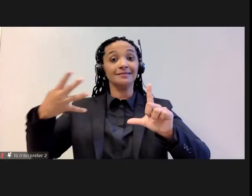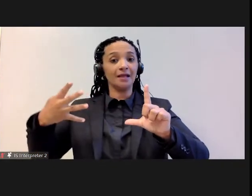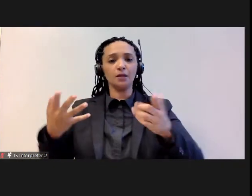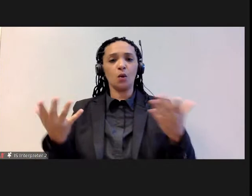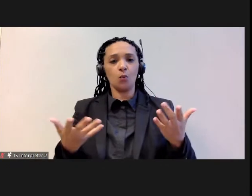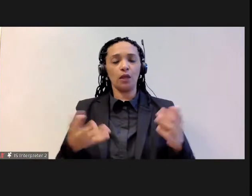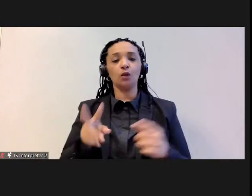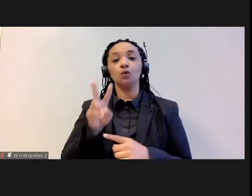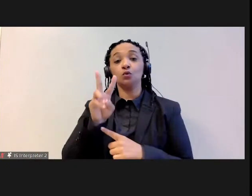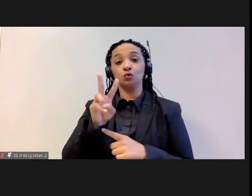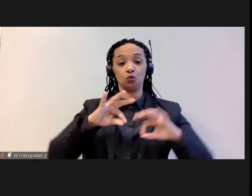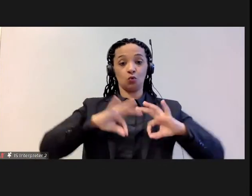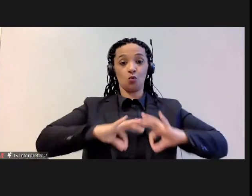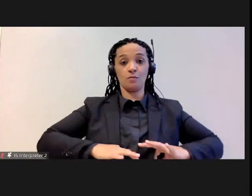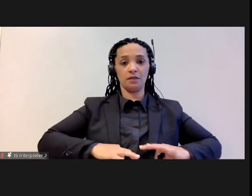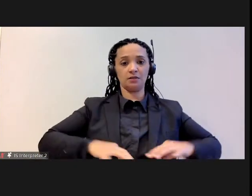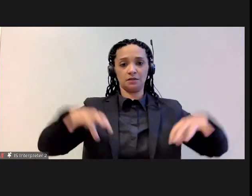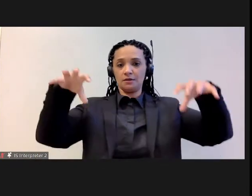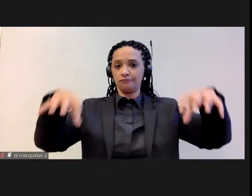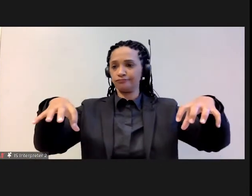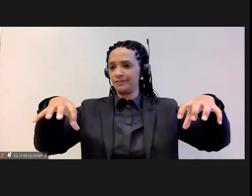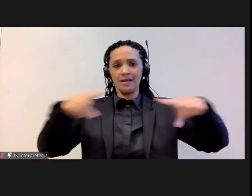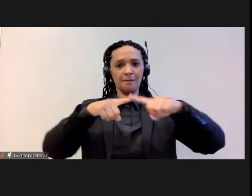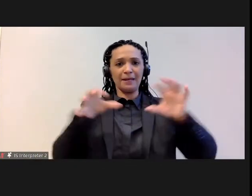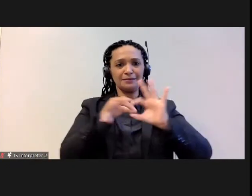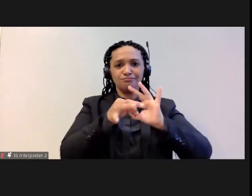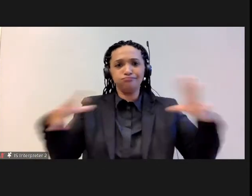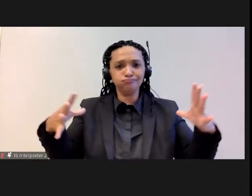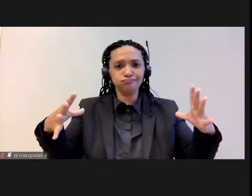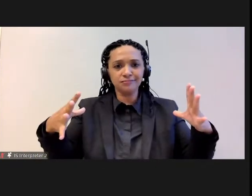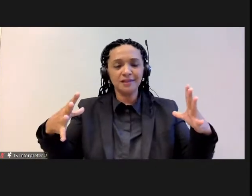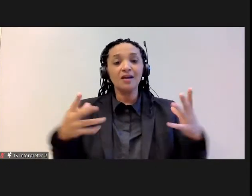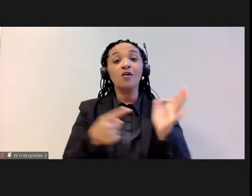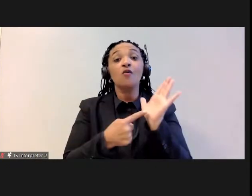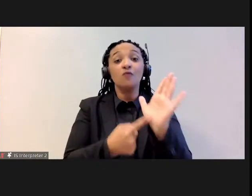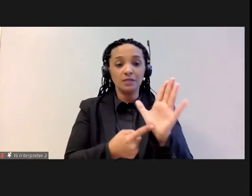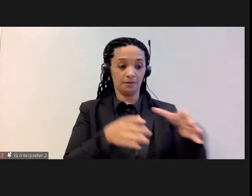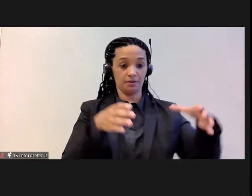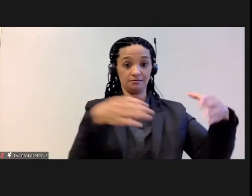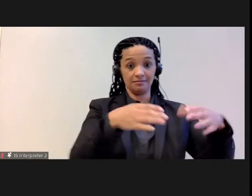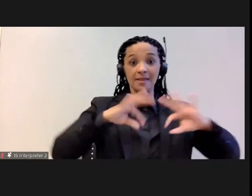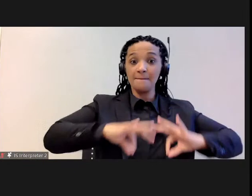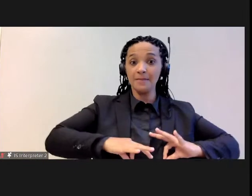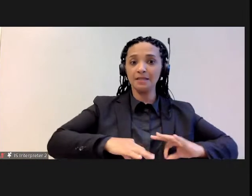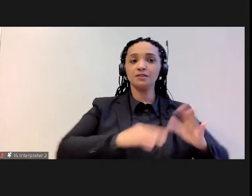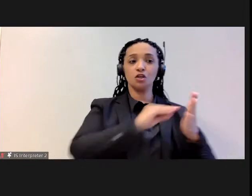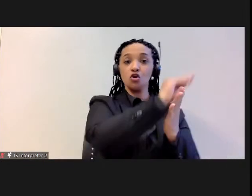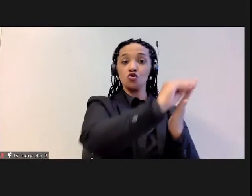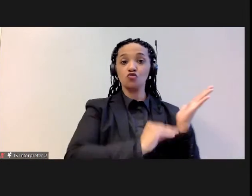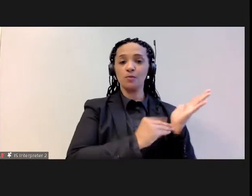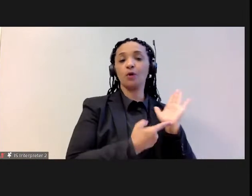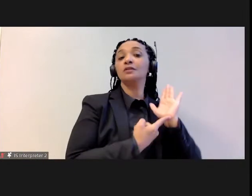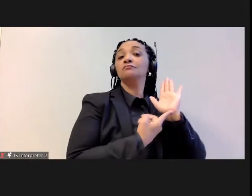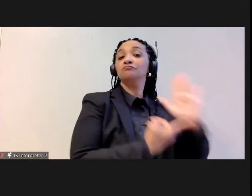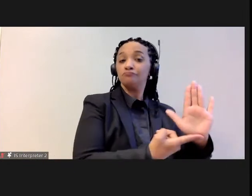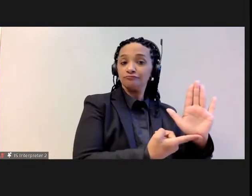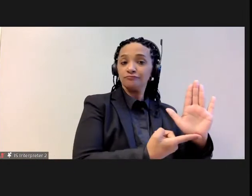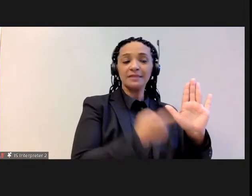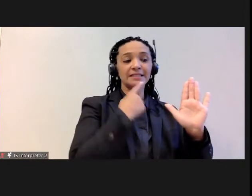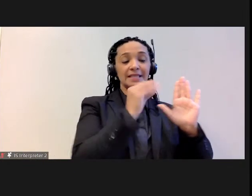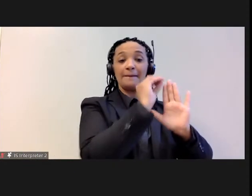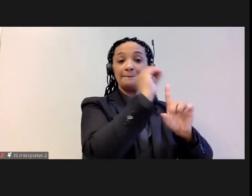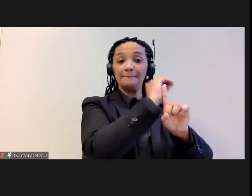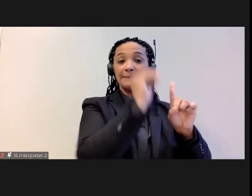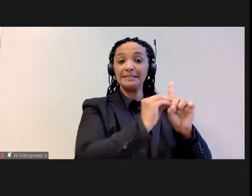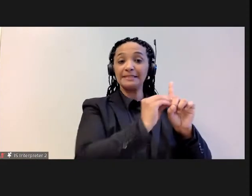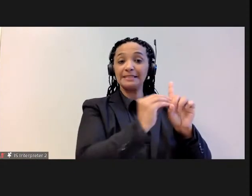two ministries are not speaking to each other. Like, one ministry would issue a report and quoting statistics,